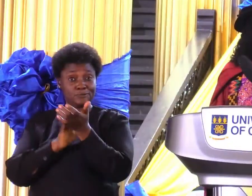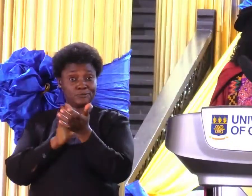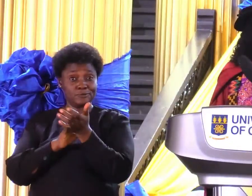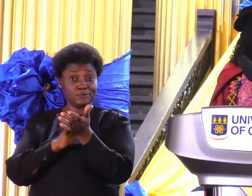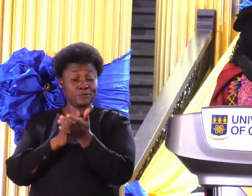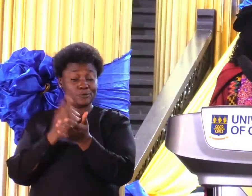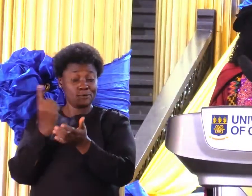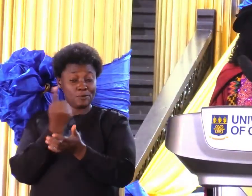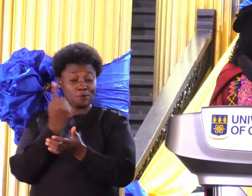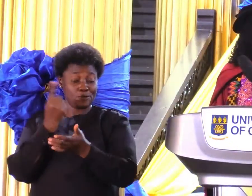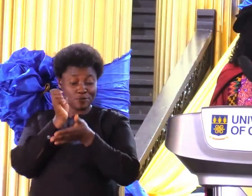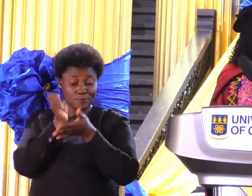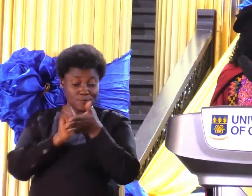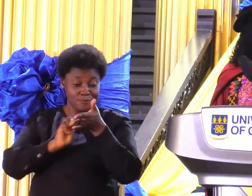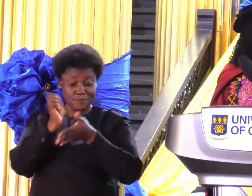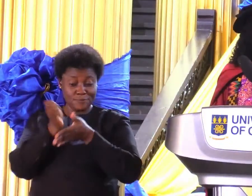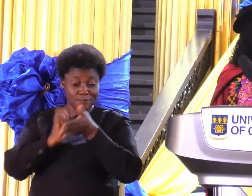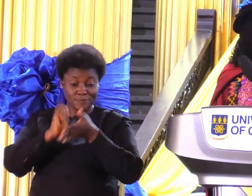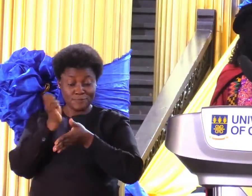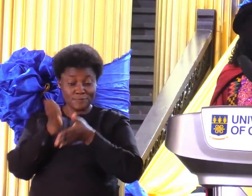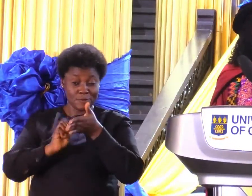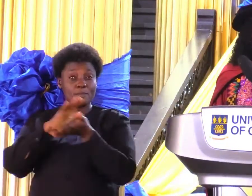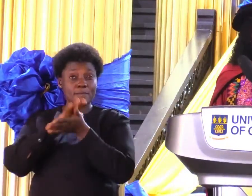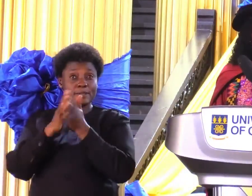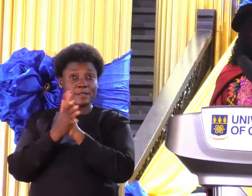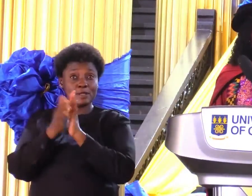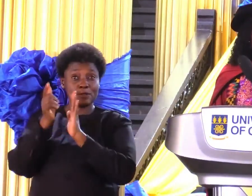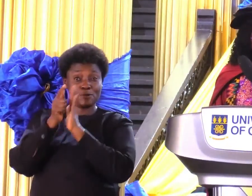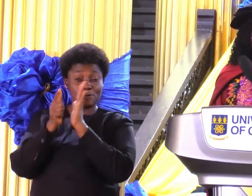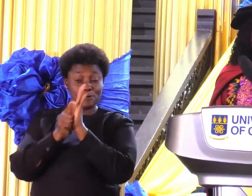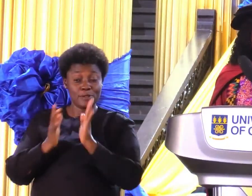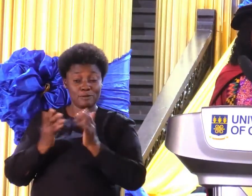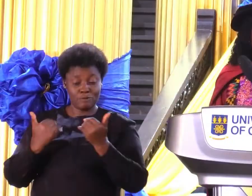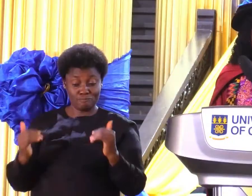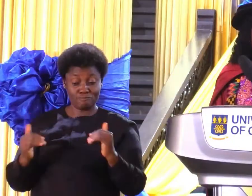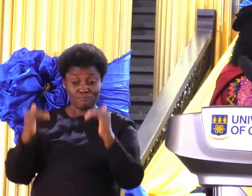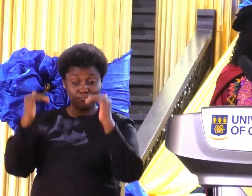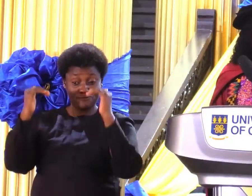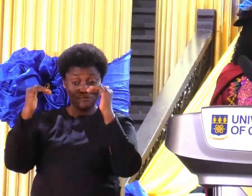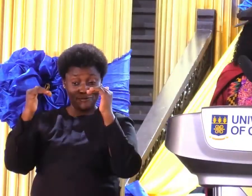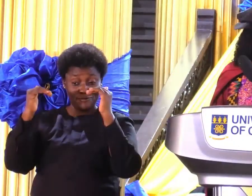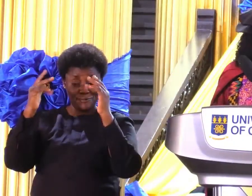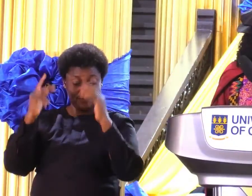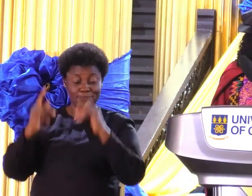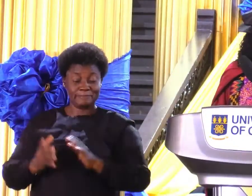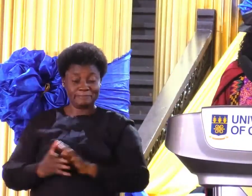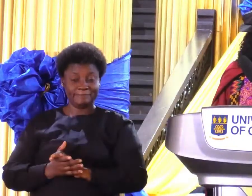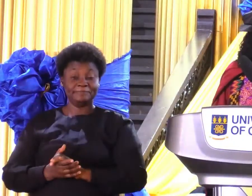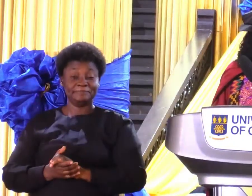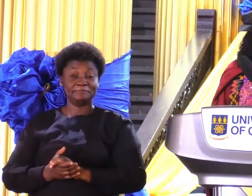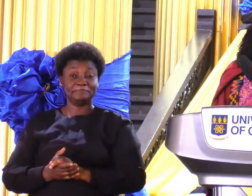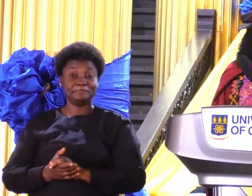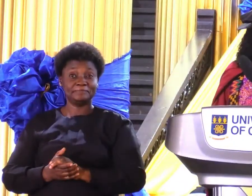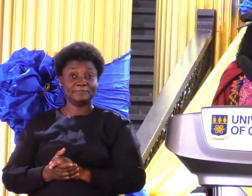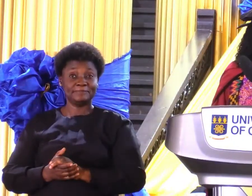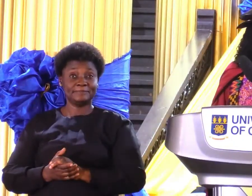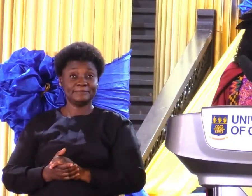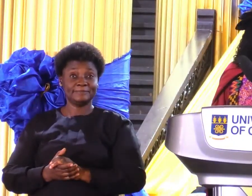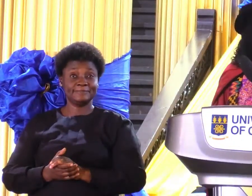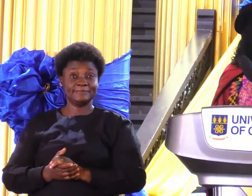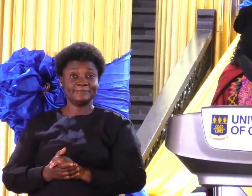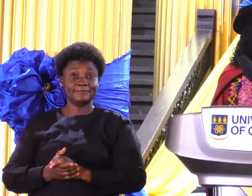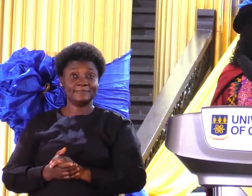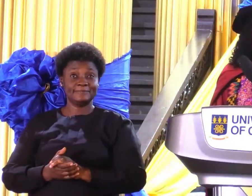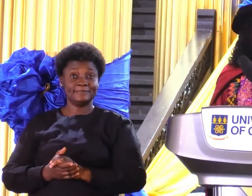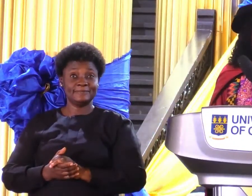always write that I wanted to be a lawyer. I grew up. I always wrote that. And I'm